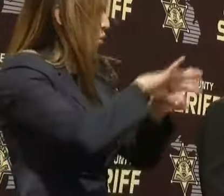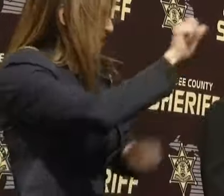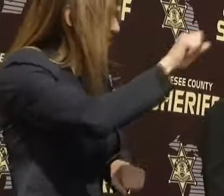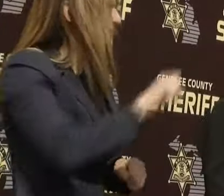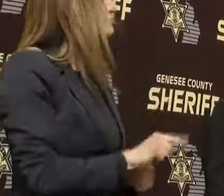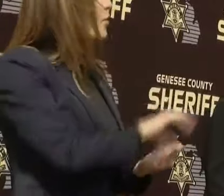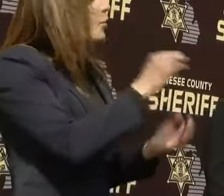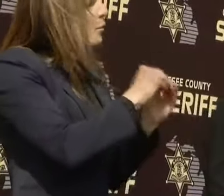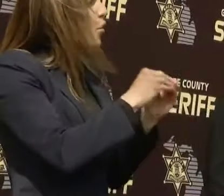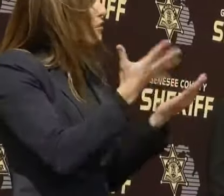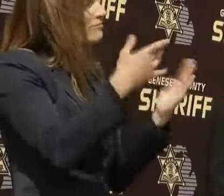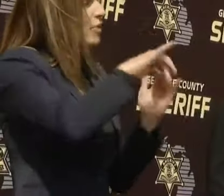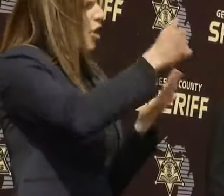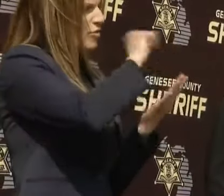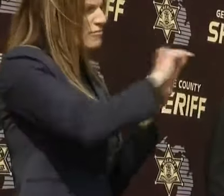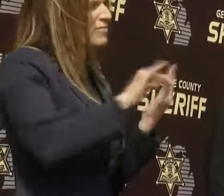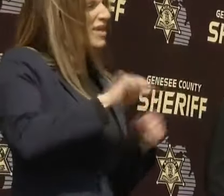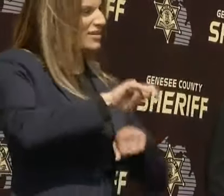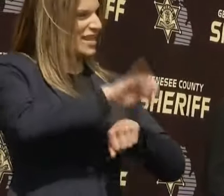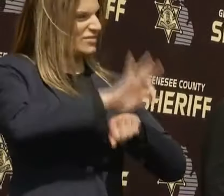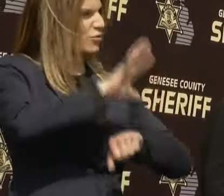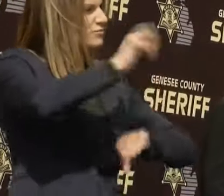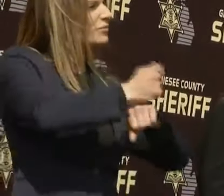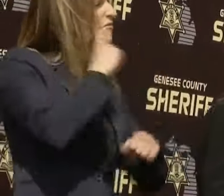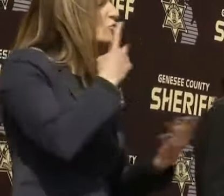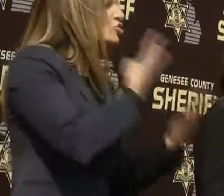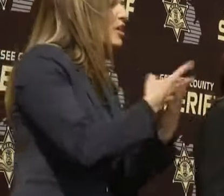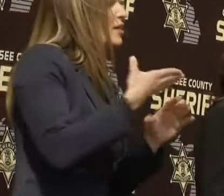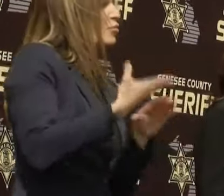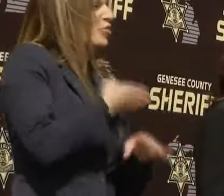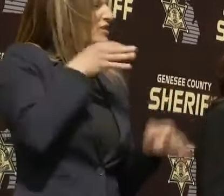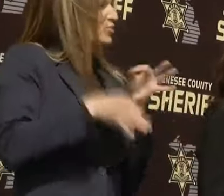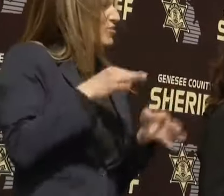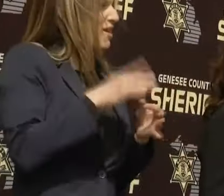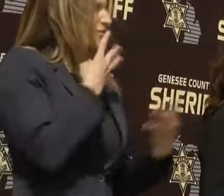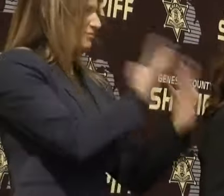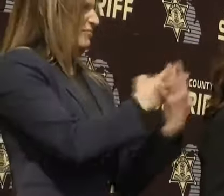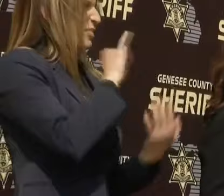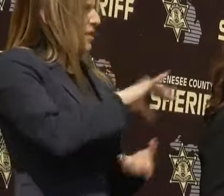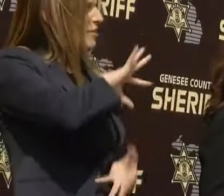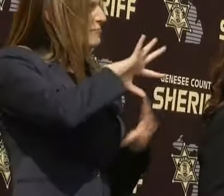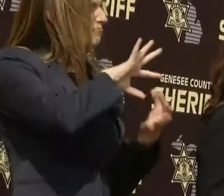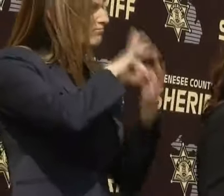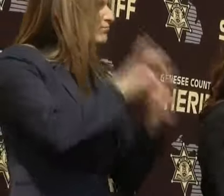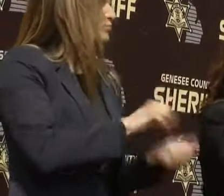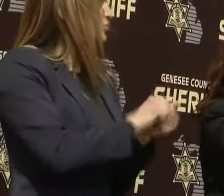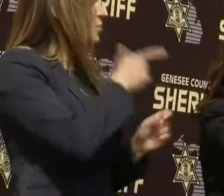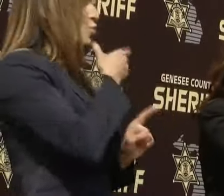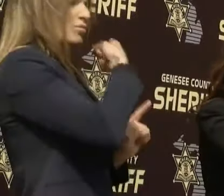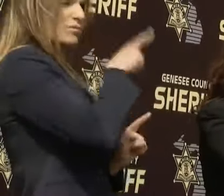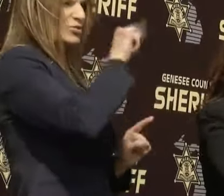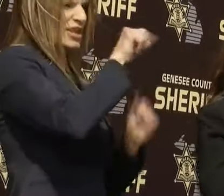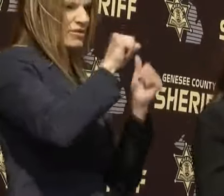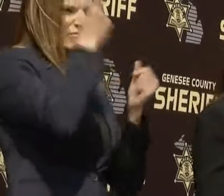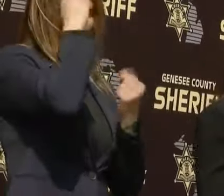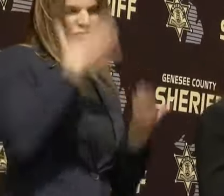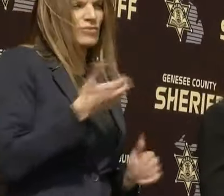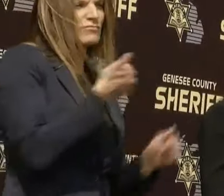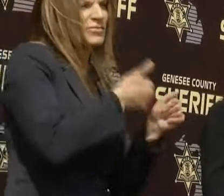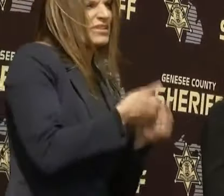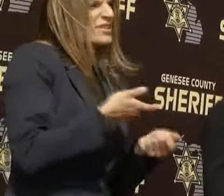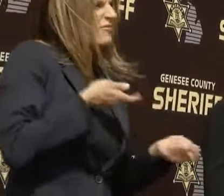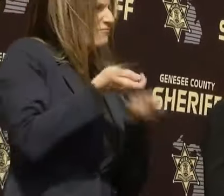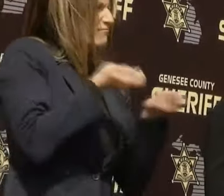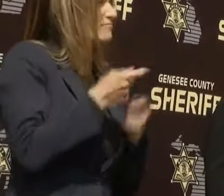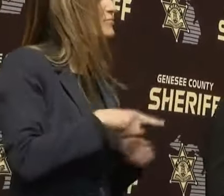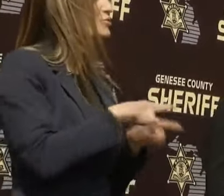made progress on the task force on jail and pretrial incarceration that was chaired by the Lieutenant Governor and our Supreme